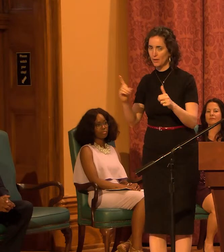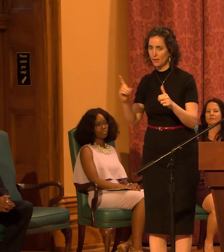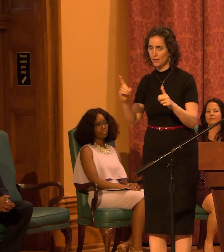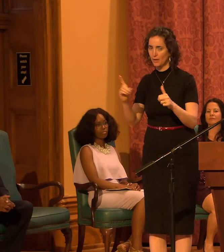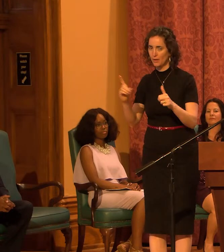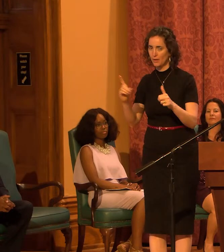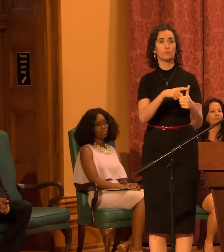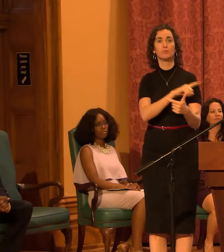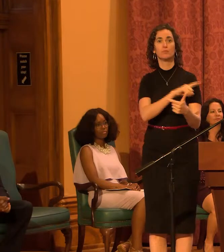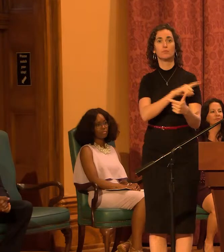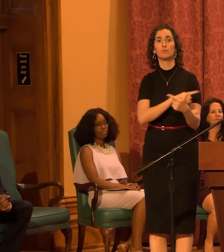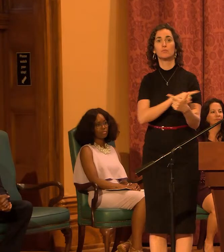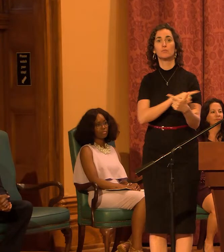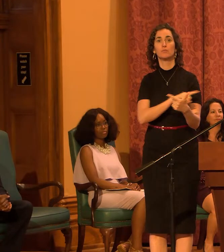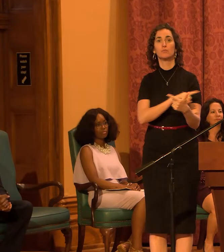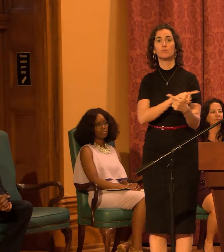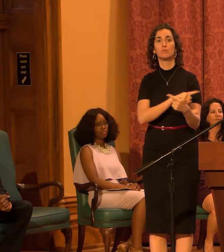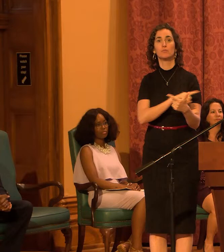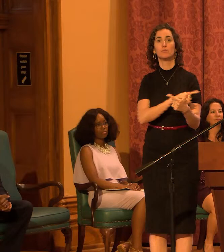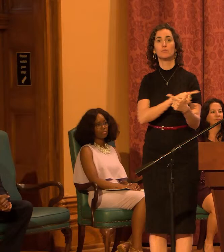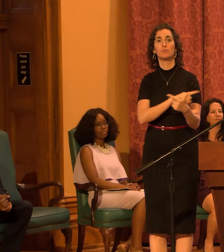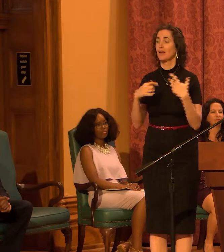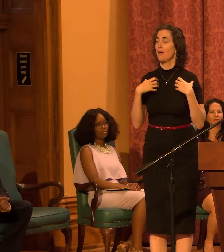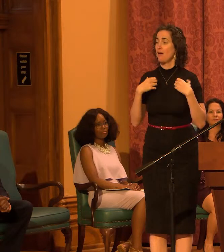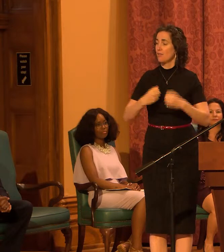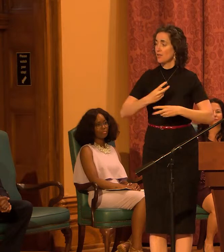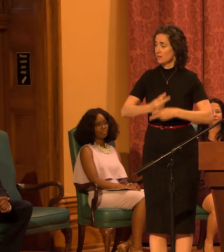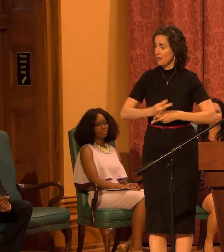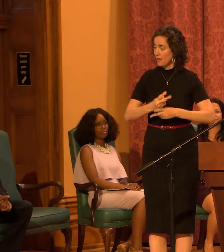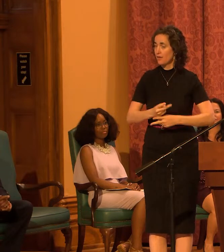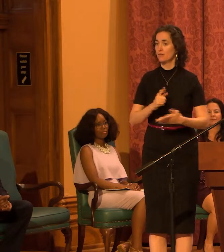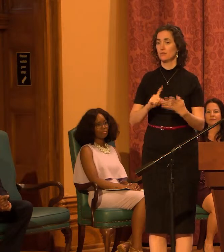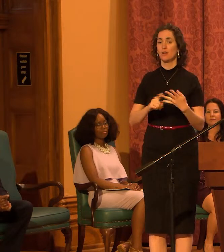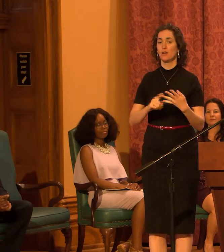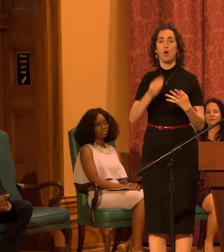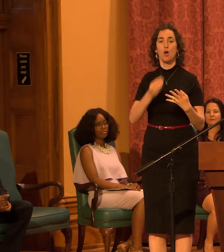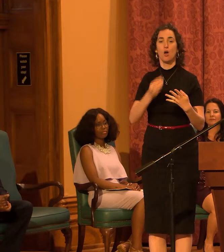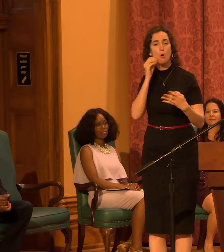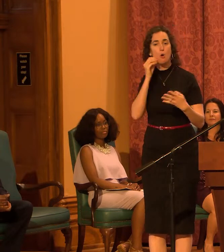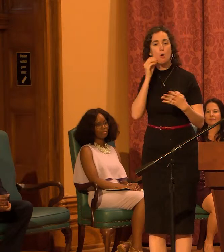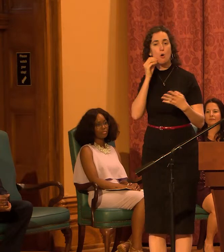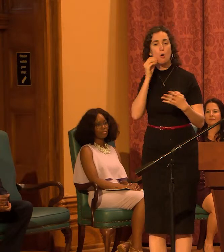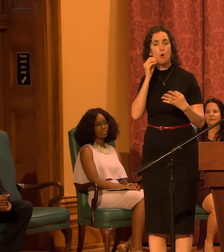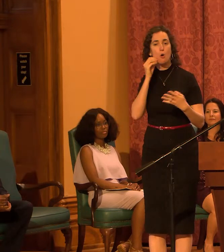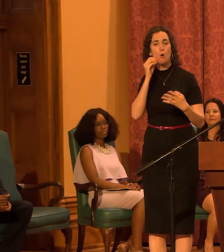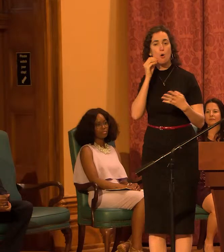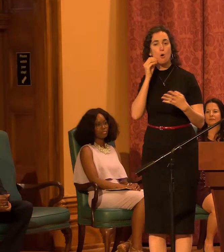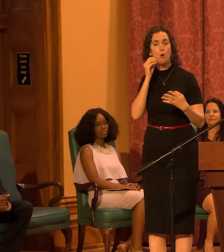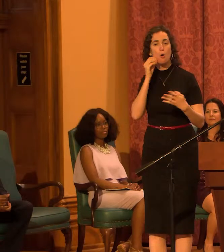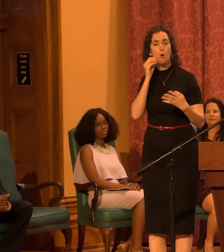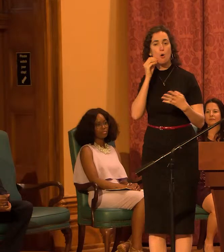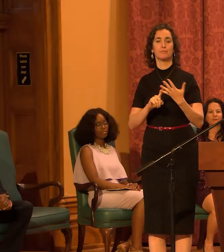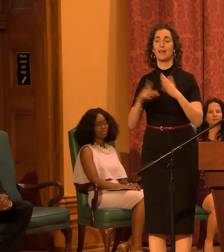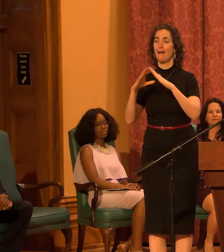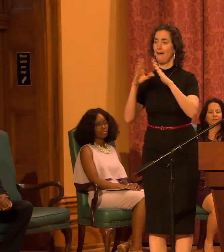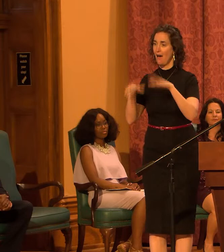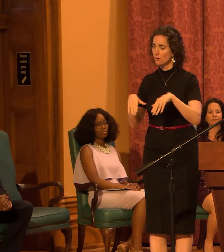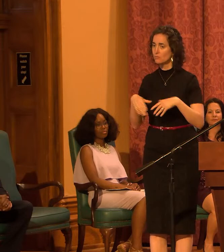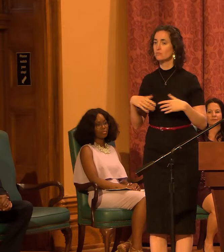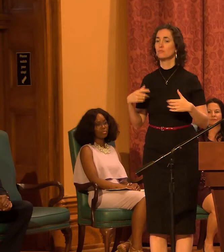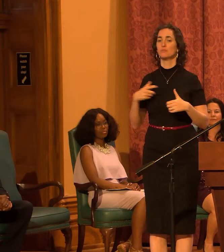education, employment, health care, home and community-based services,